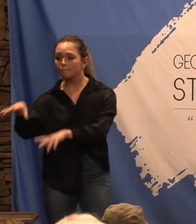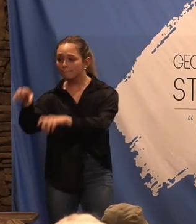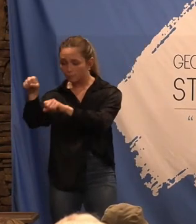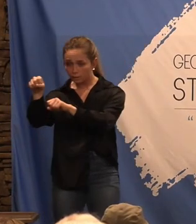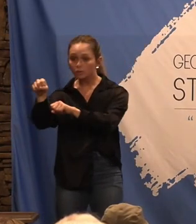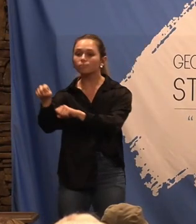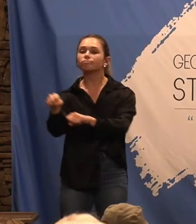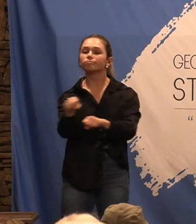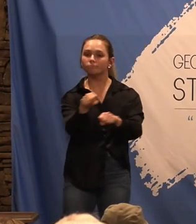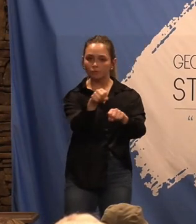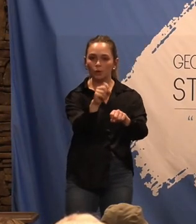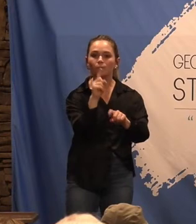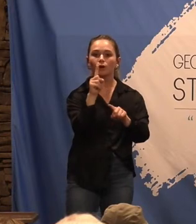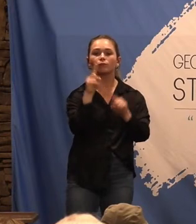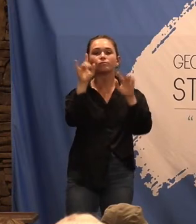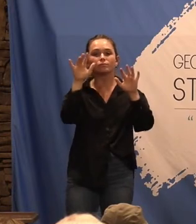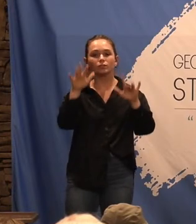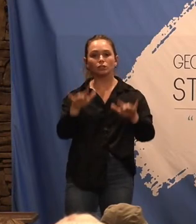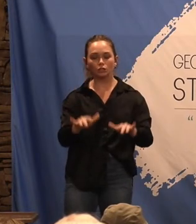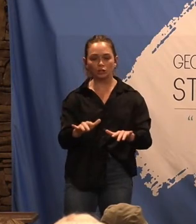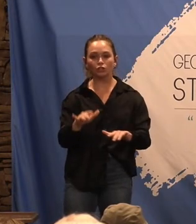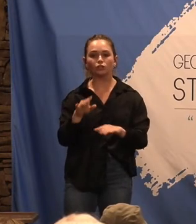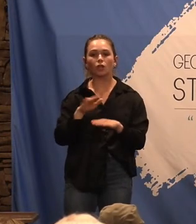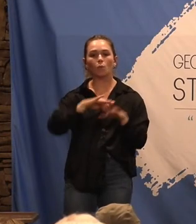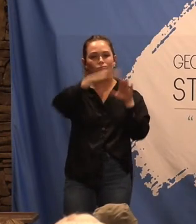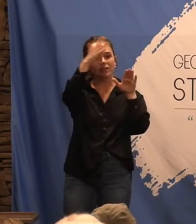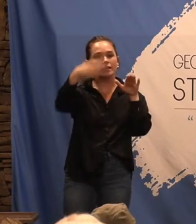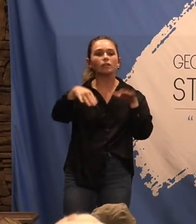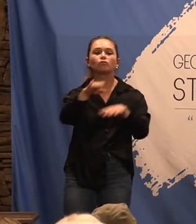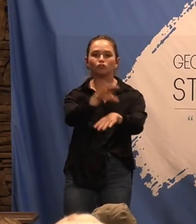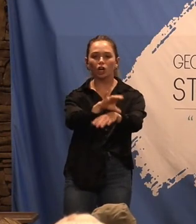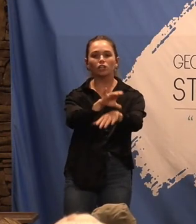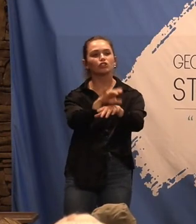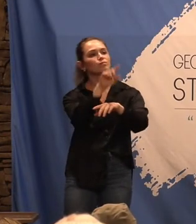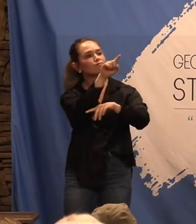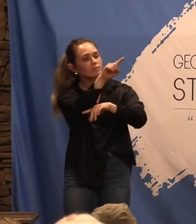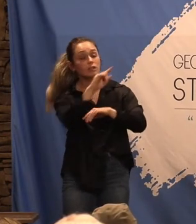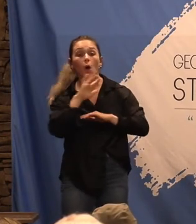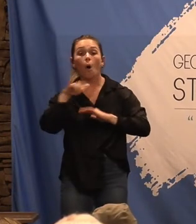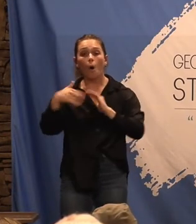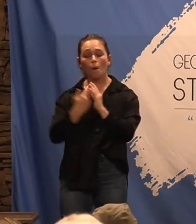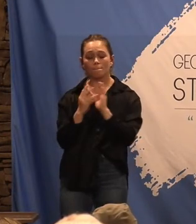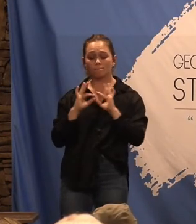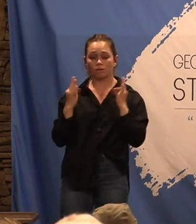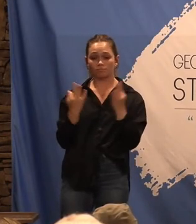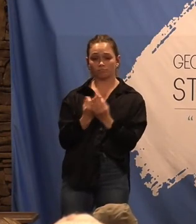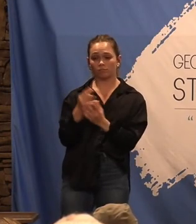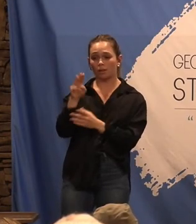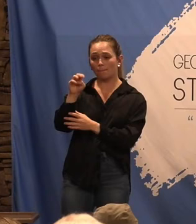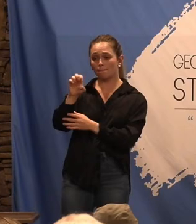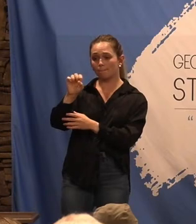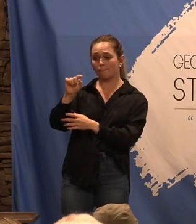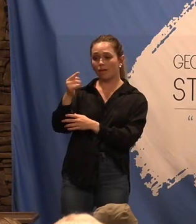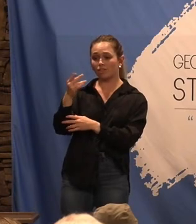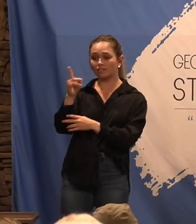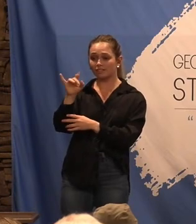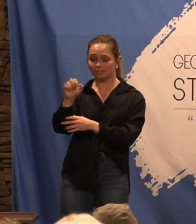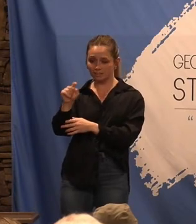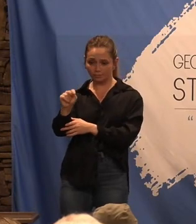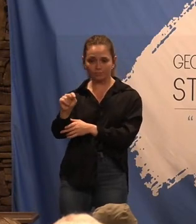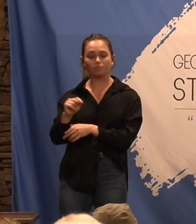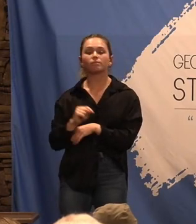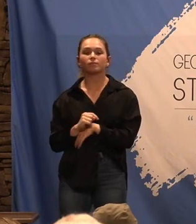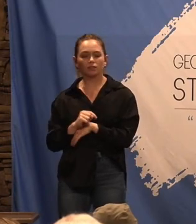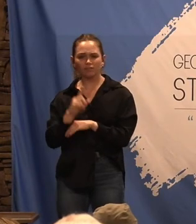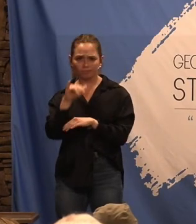go up to the Snow Hill Methodist. Now, all my family were Methodists. My great-grandfather,